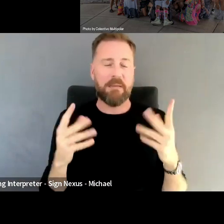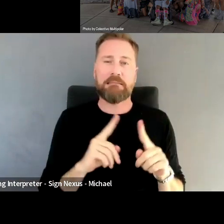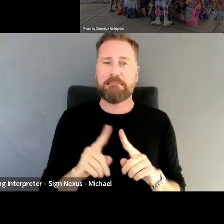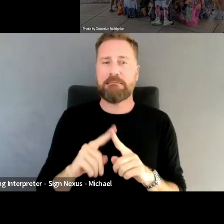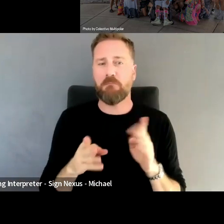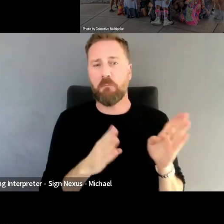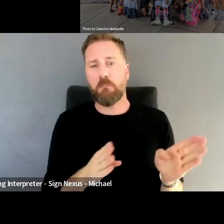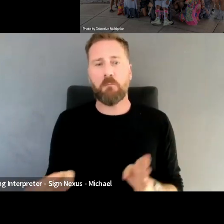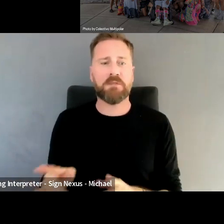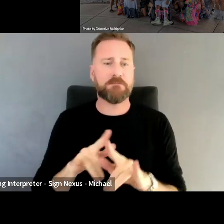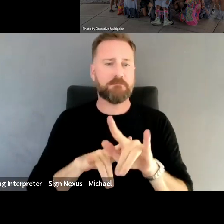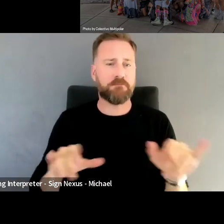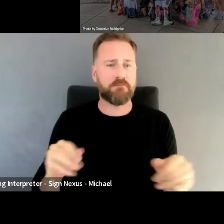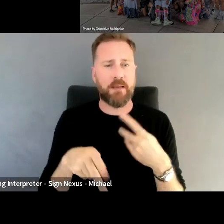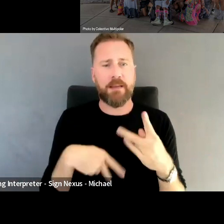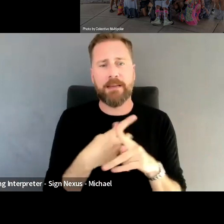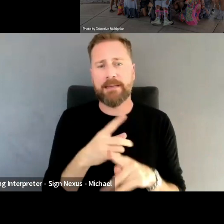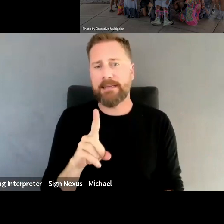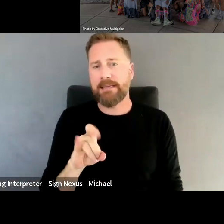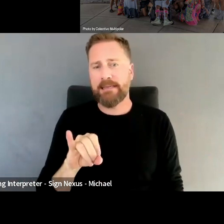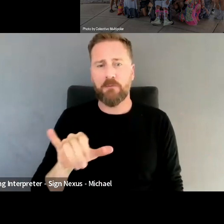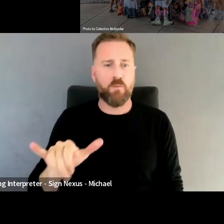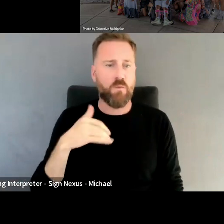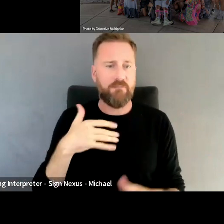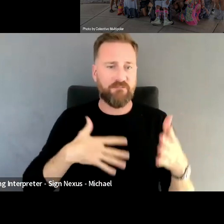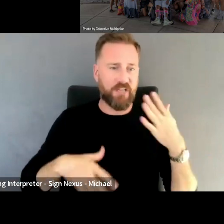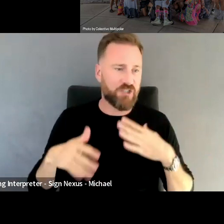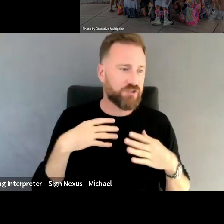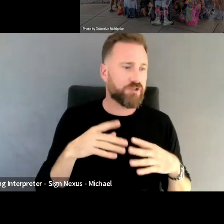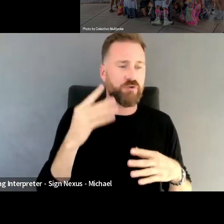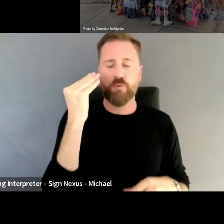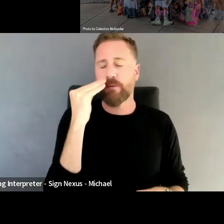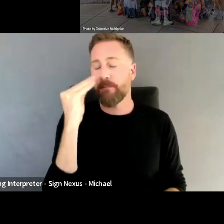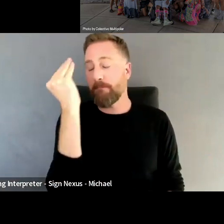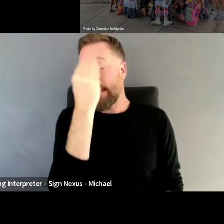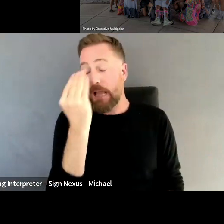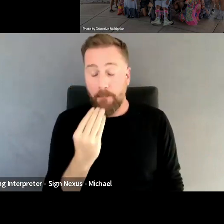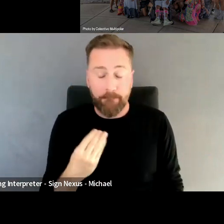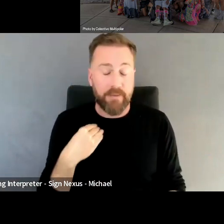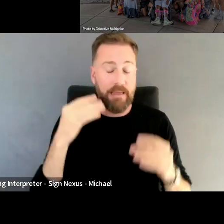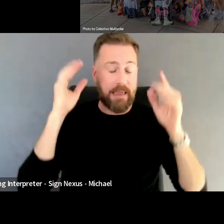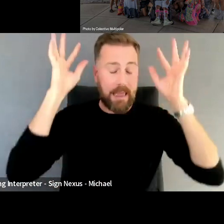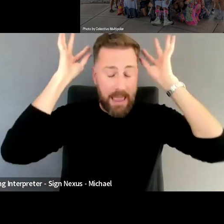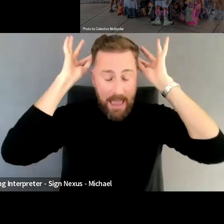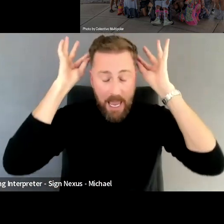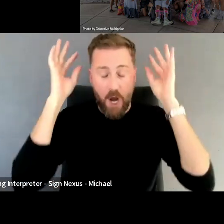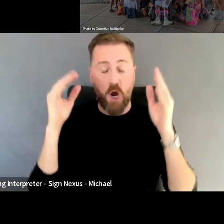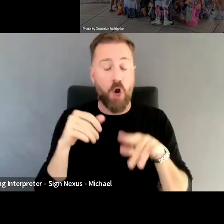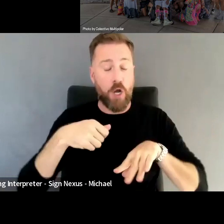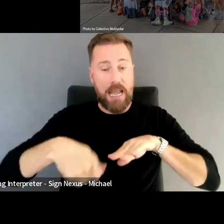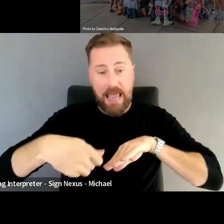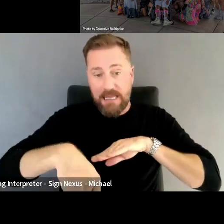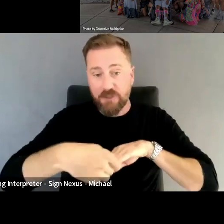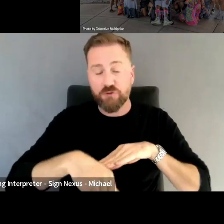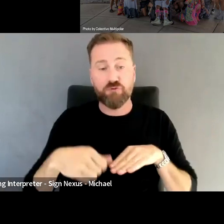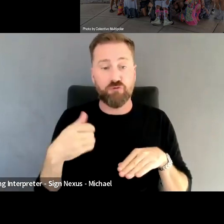of DIY fashion, from makeup, to hair, to nails, to sewing your own chest binder,